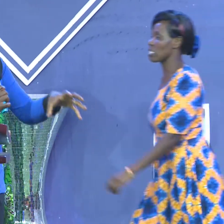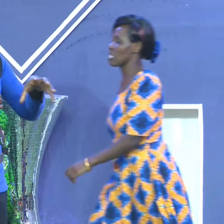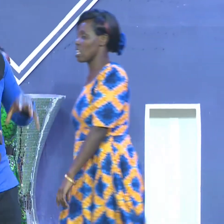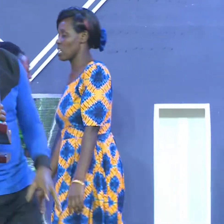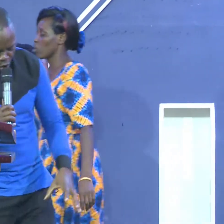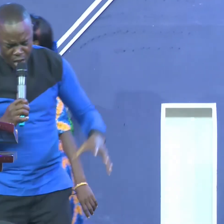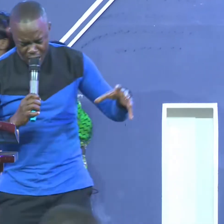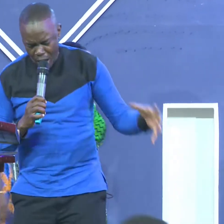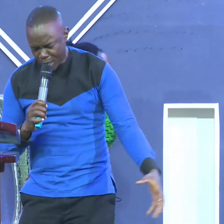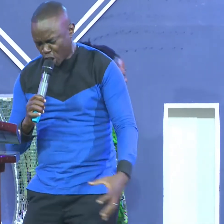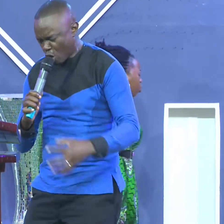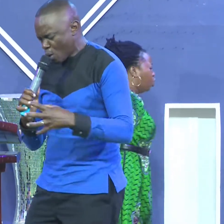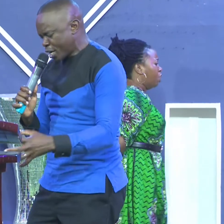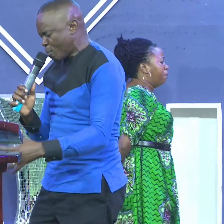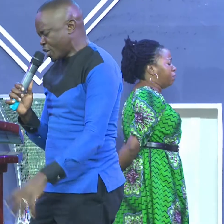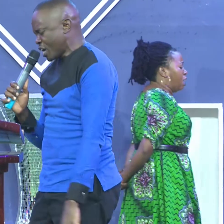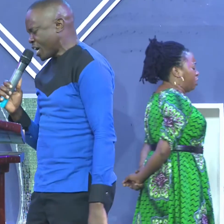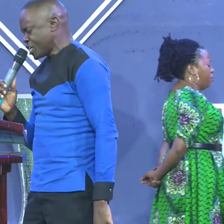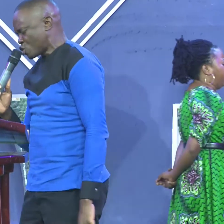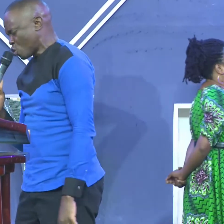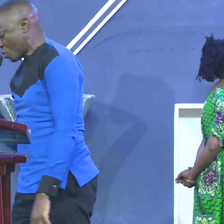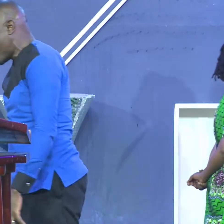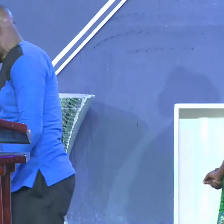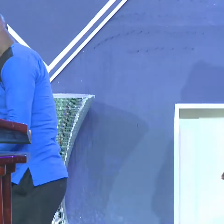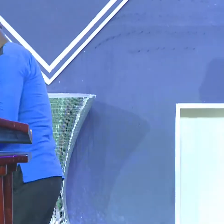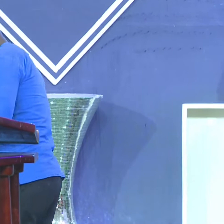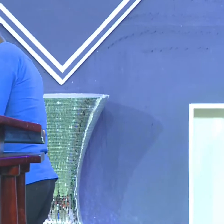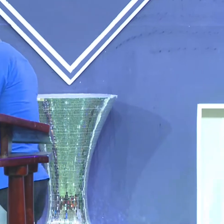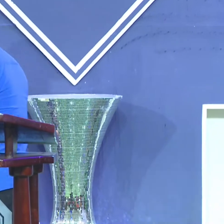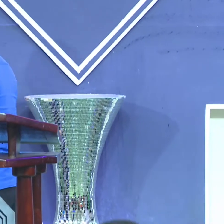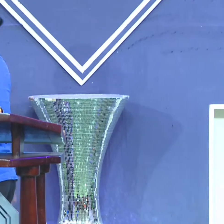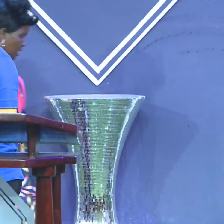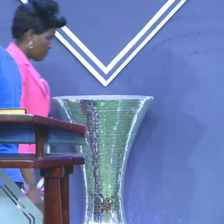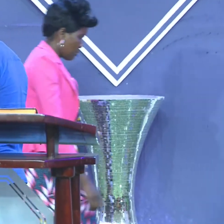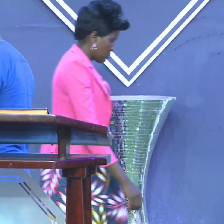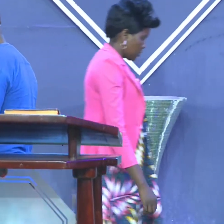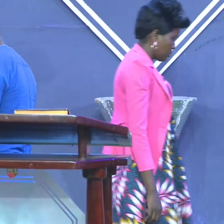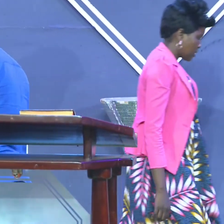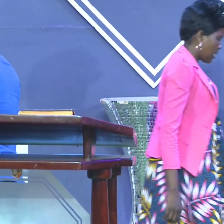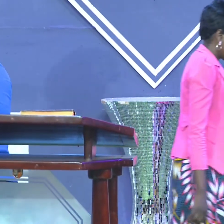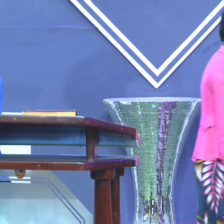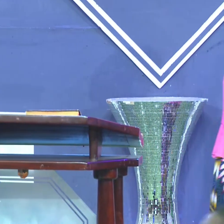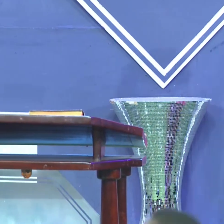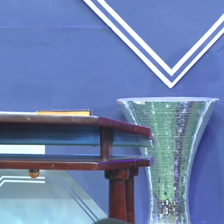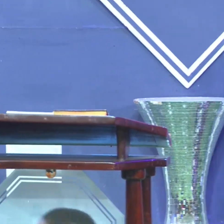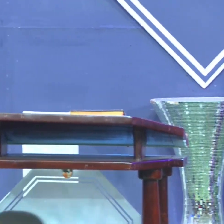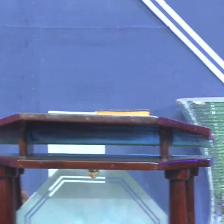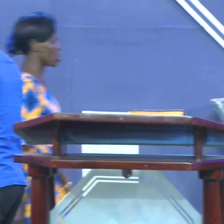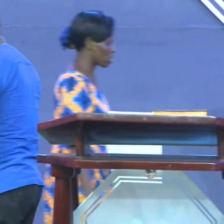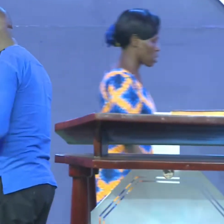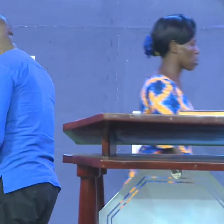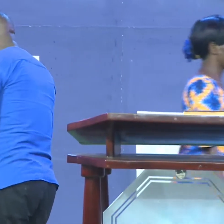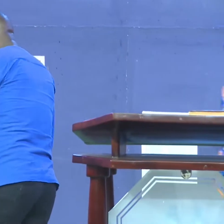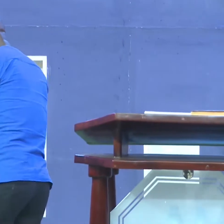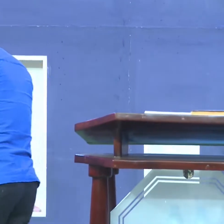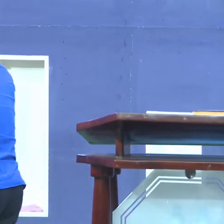n'ekyo kye tulimu naye amakya g'olwaleero mu linnya lya yesu kristo tuyimirira mu buyinza obwatuweebwa okutoloka buli mbeera